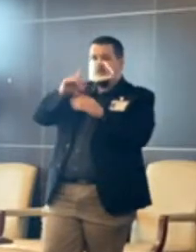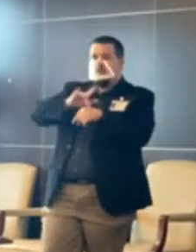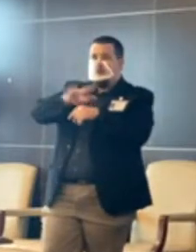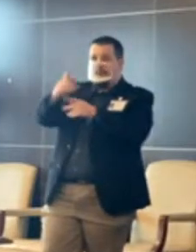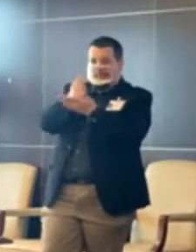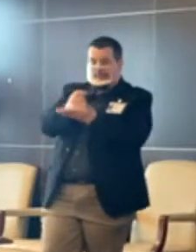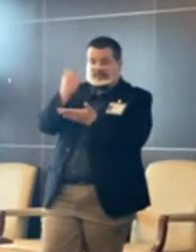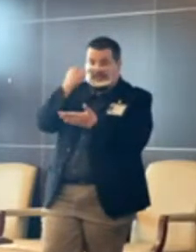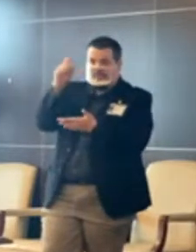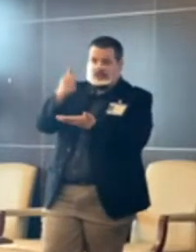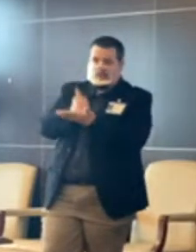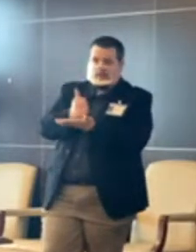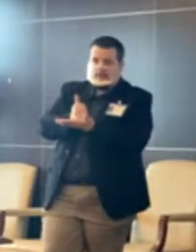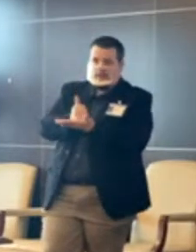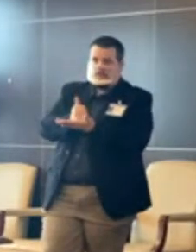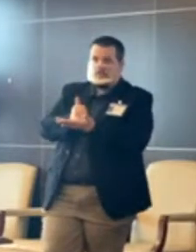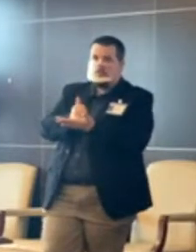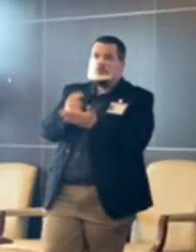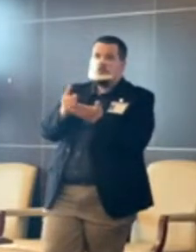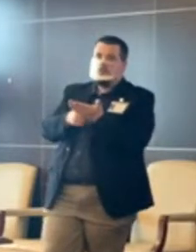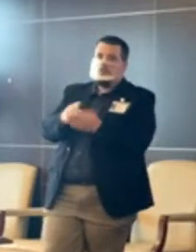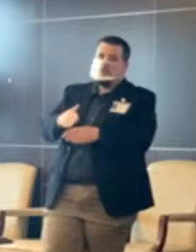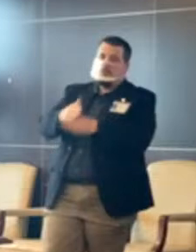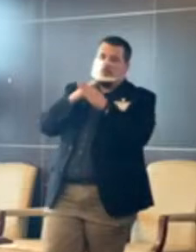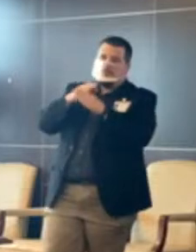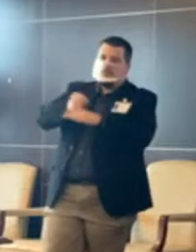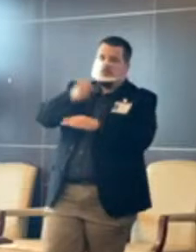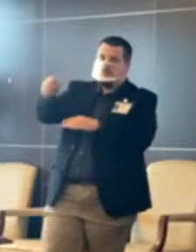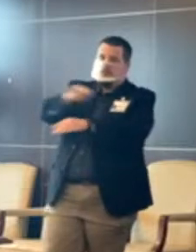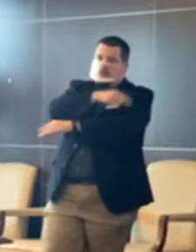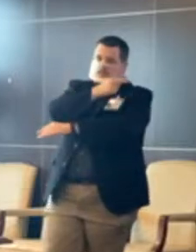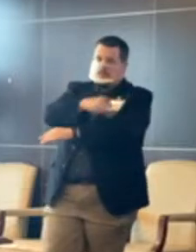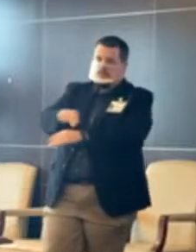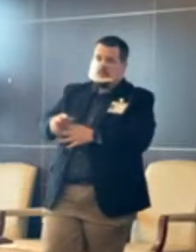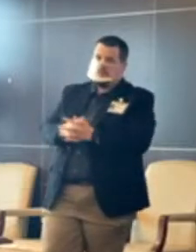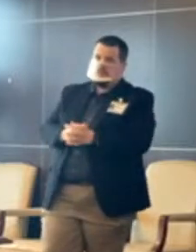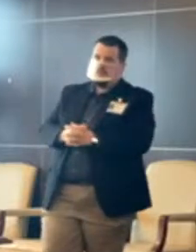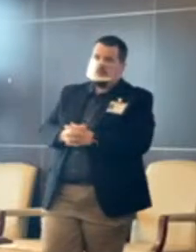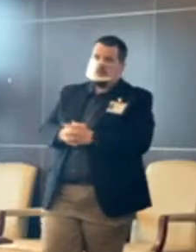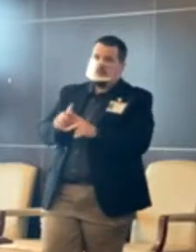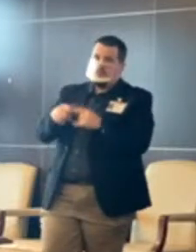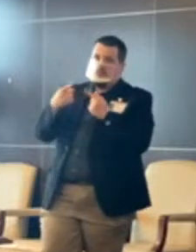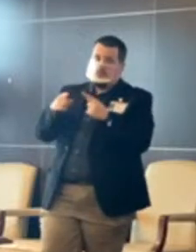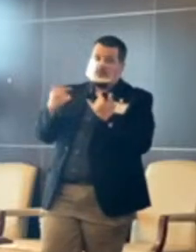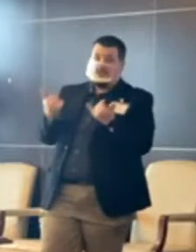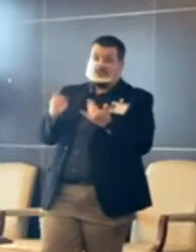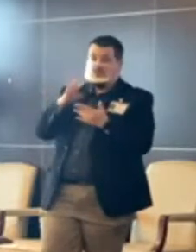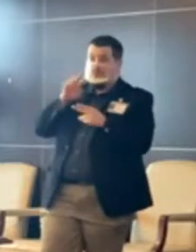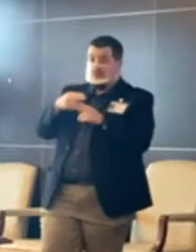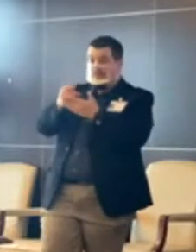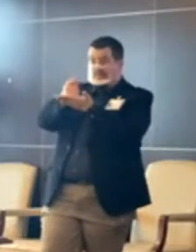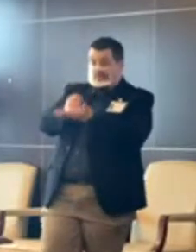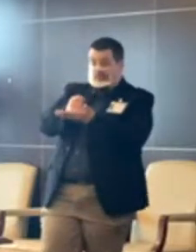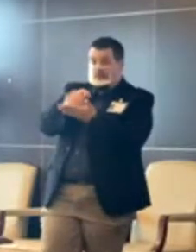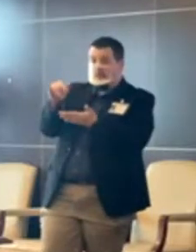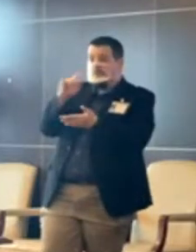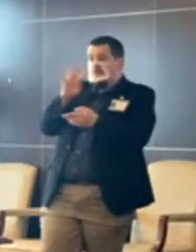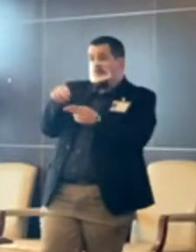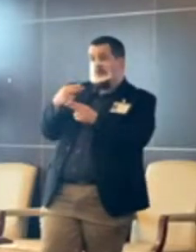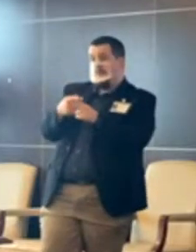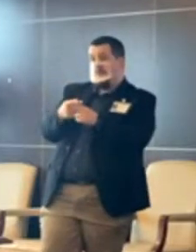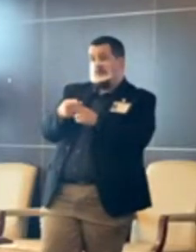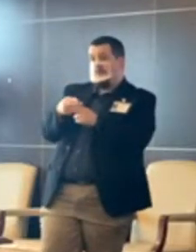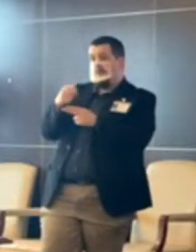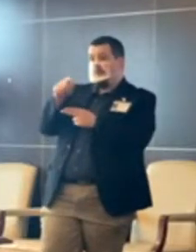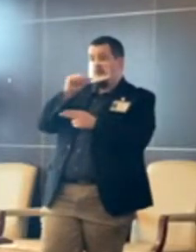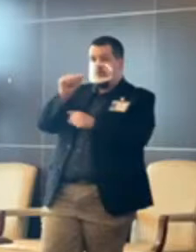should you need care. It often can prevent hospitalization. But while we're on the treatment options, we also have to talk about the